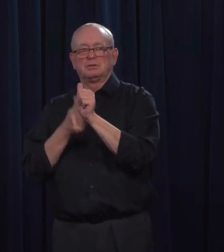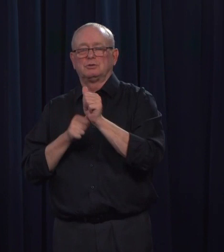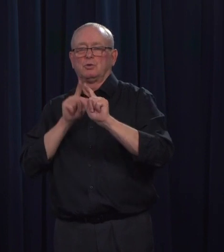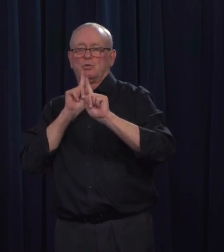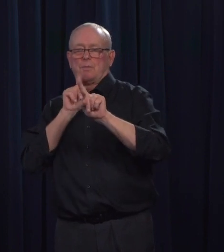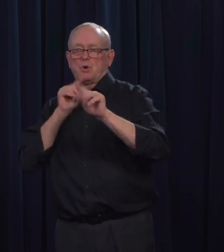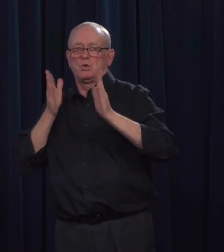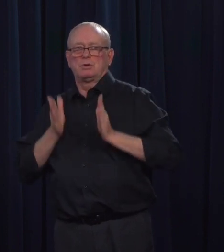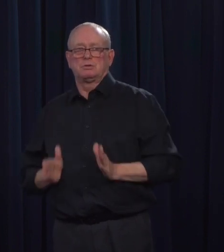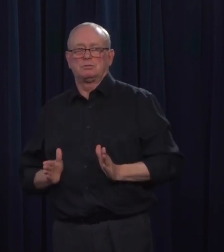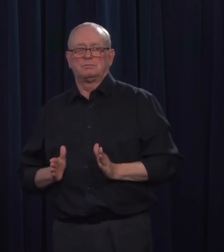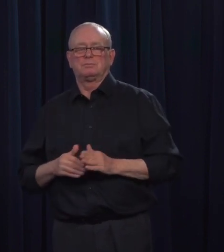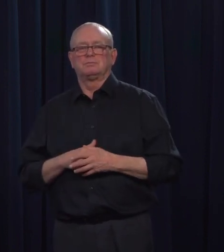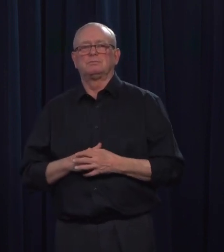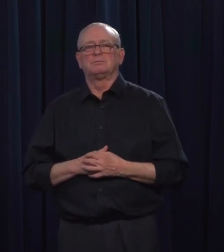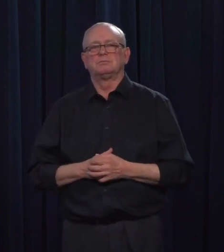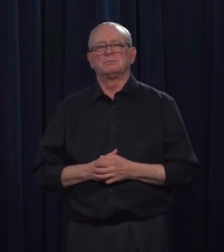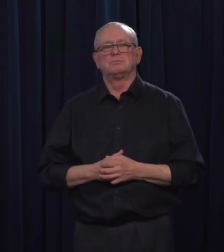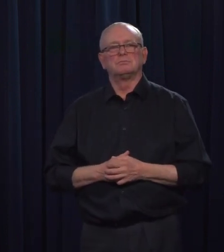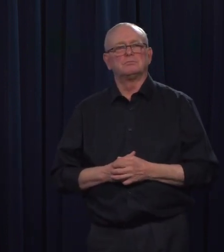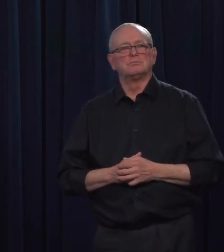National Post. Tyler, your line is open.